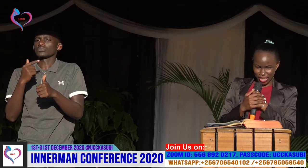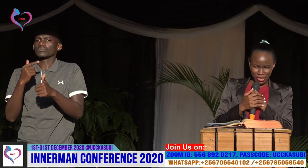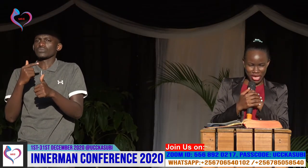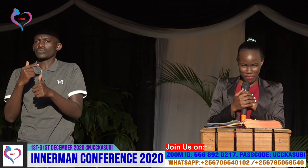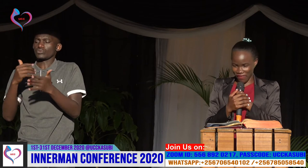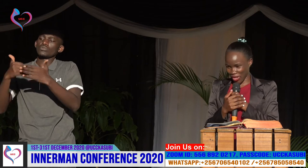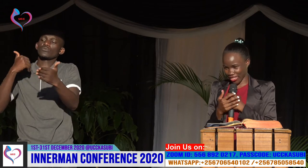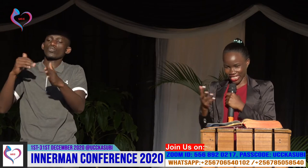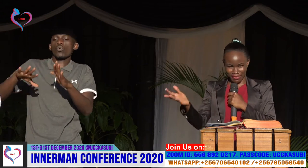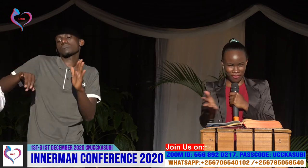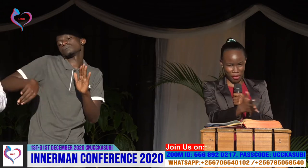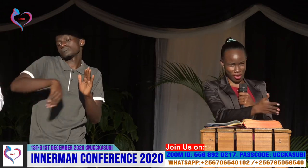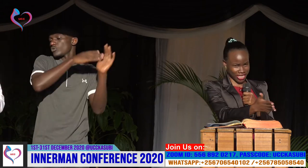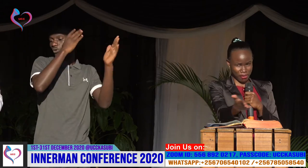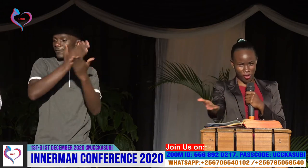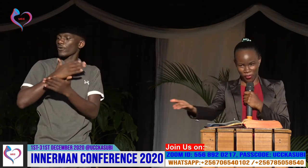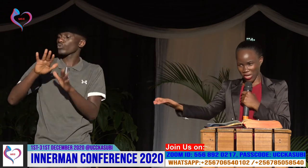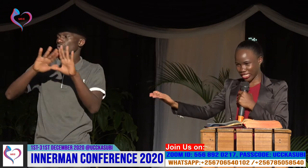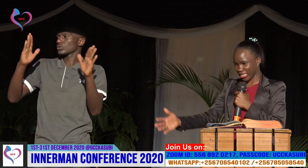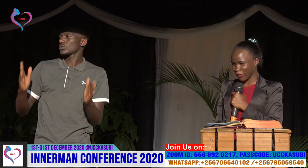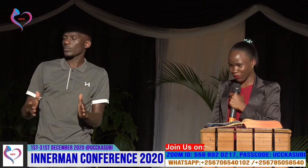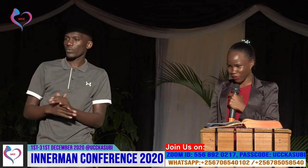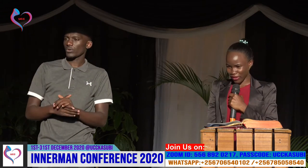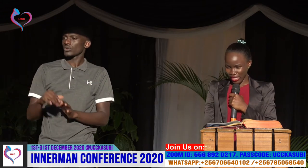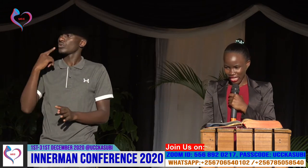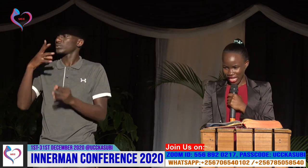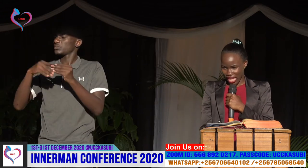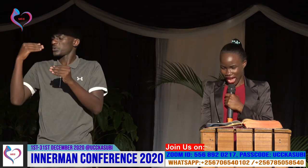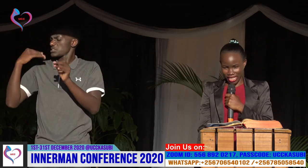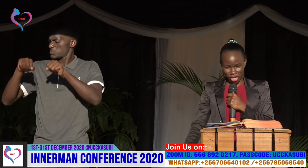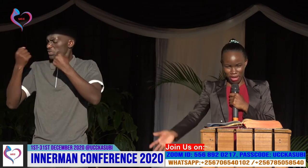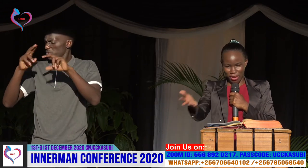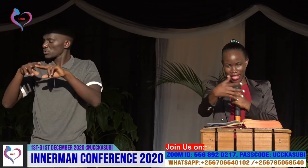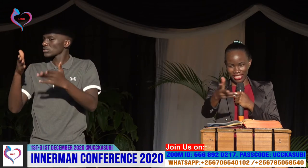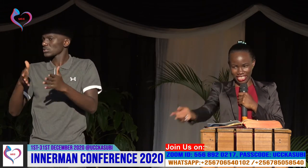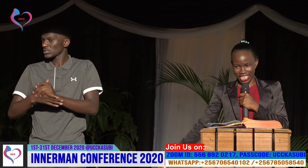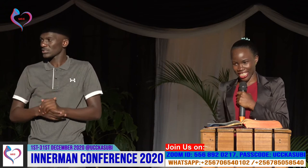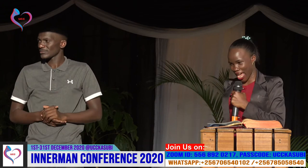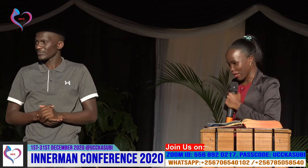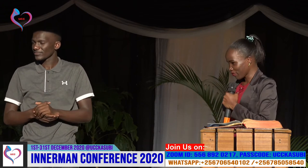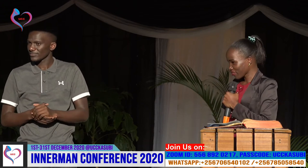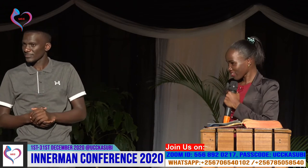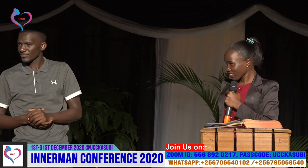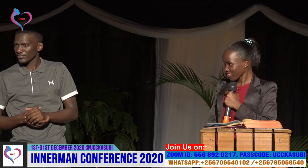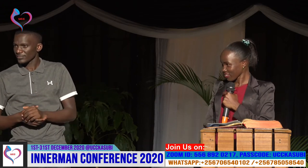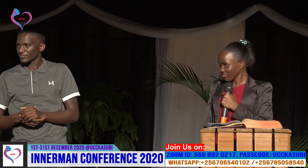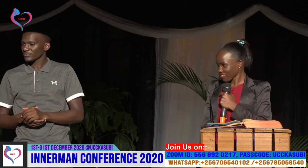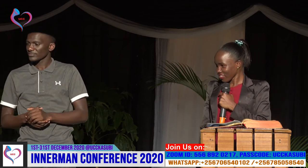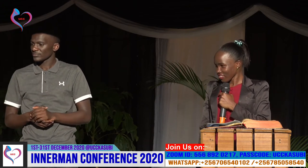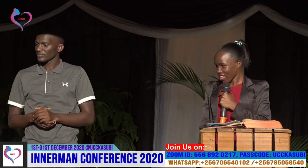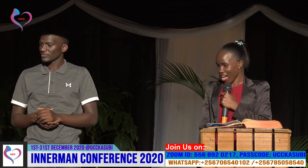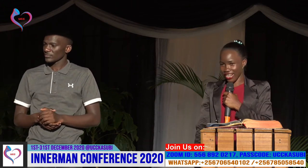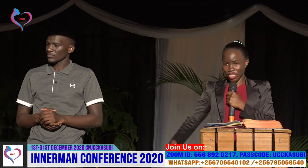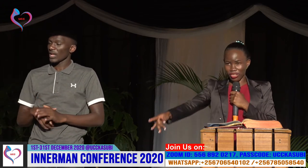they? I told them, even you are chasing me from your table of food. And they told me, brother doesn't sit